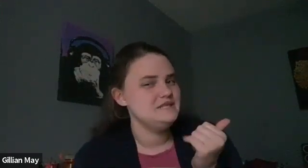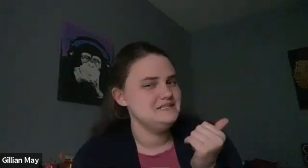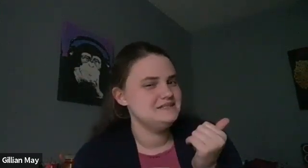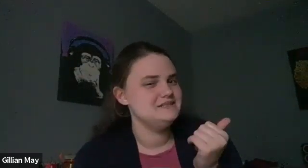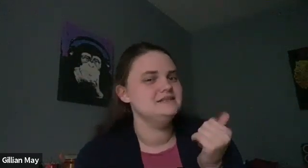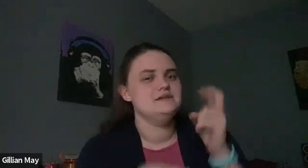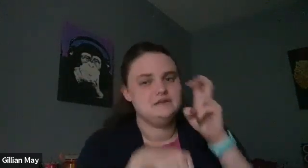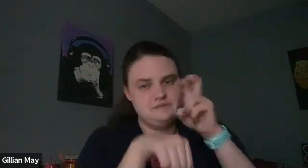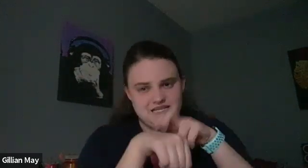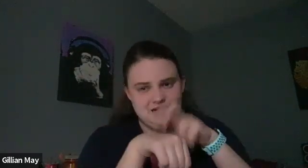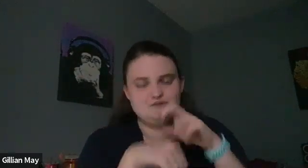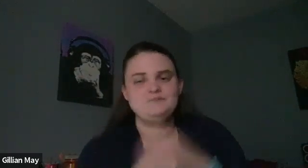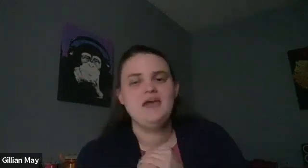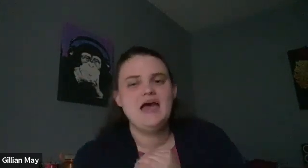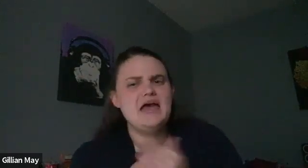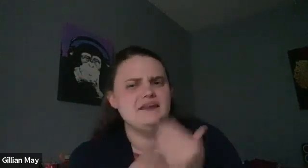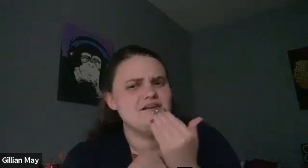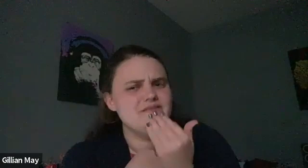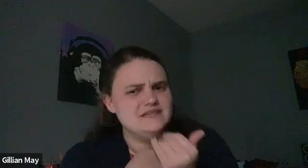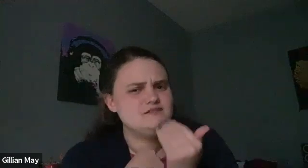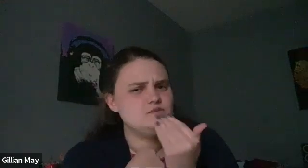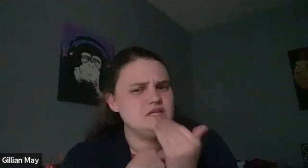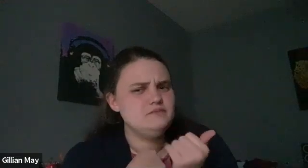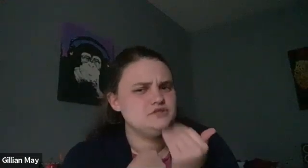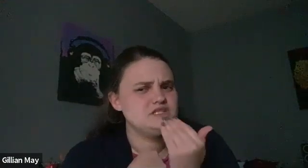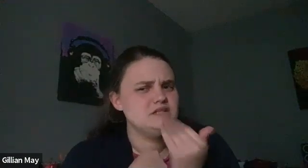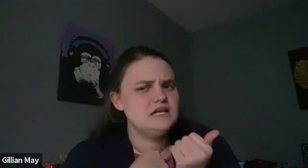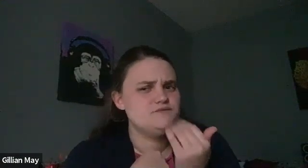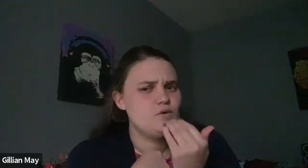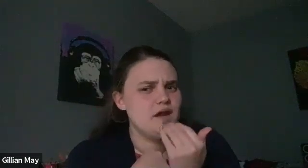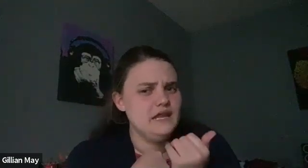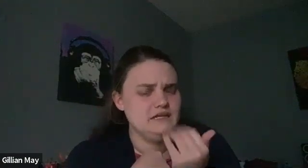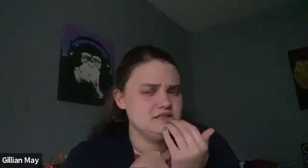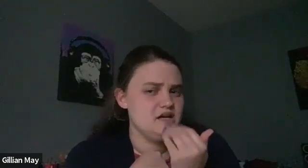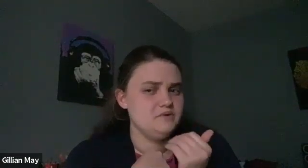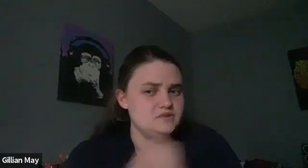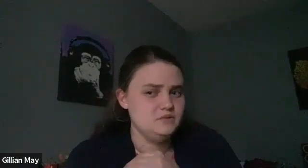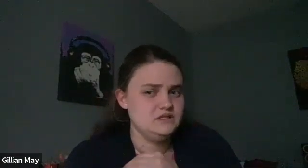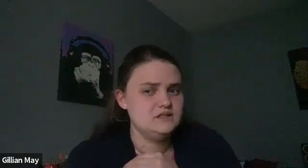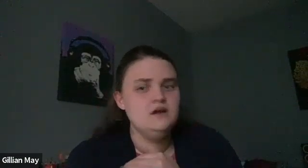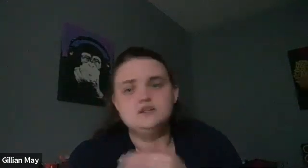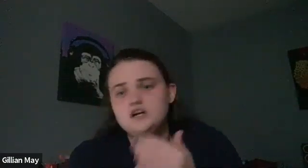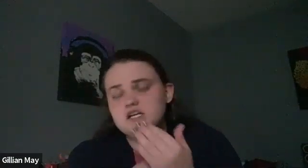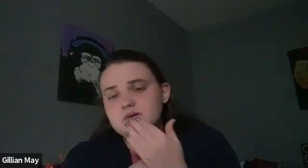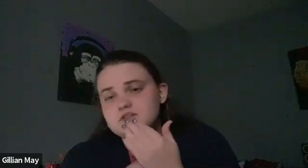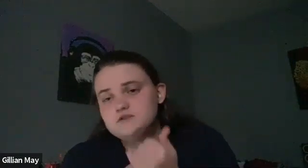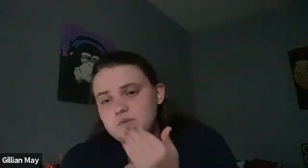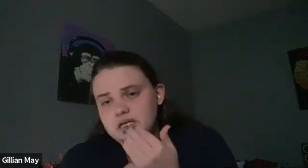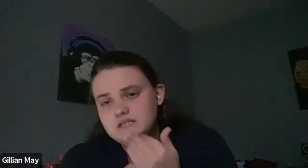sweet potatoes. And this sweet motion is for any type of sweet. Talking about sweets like